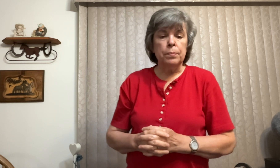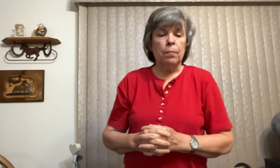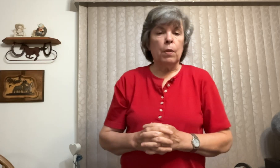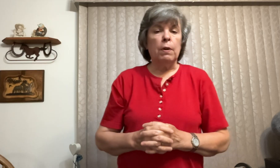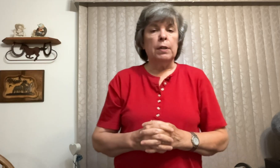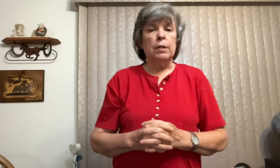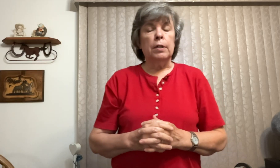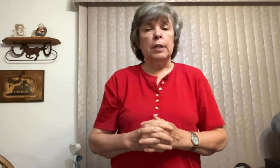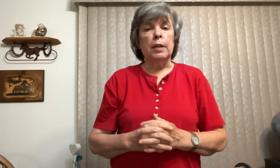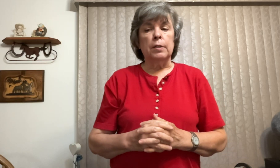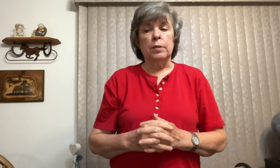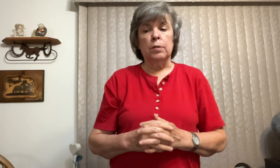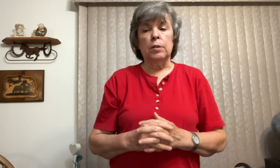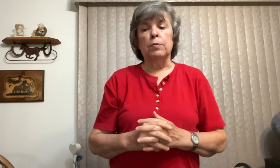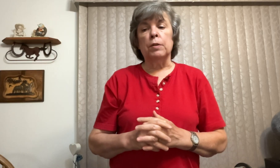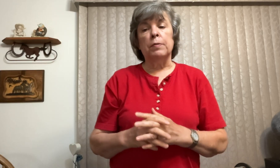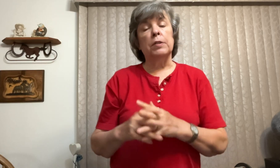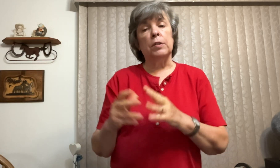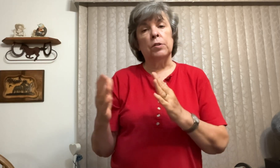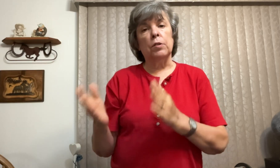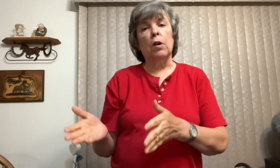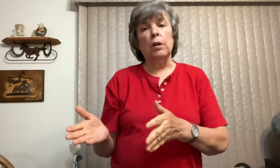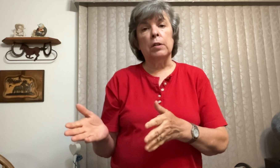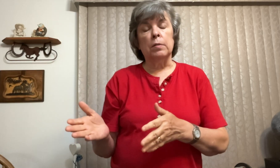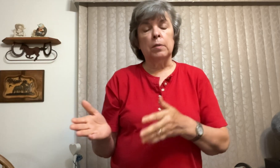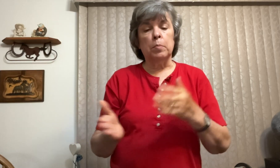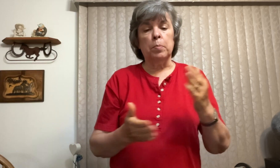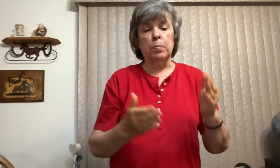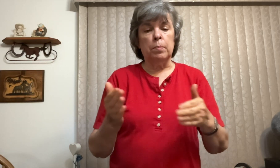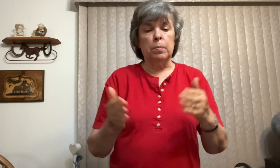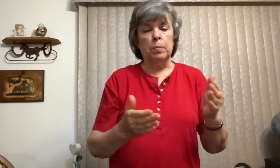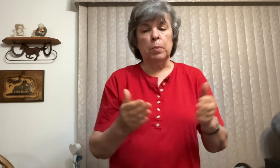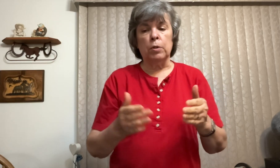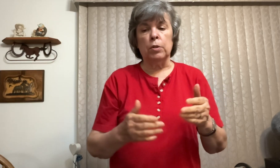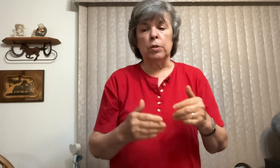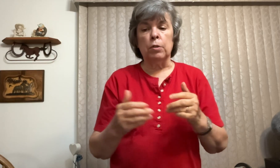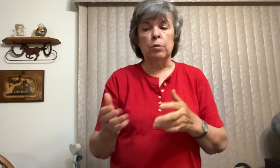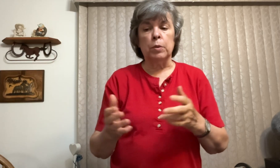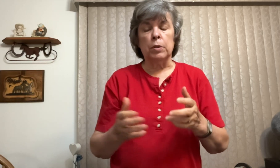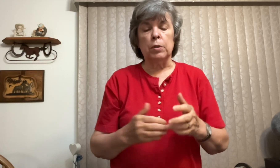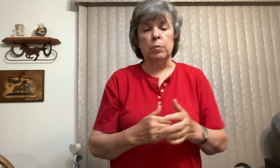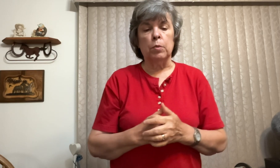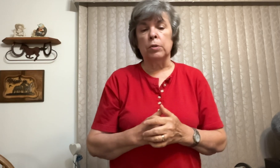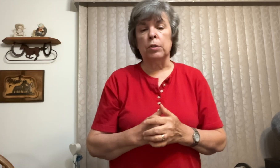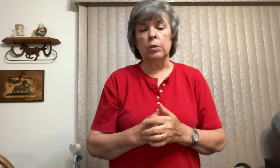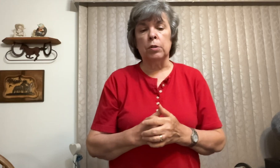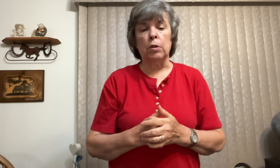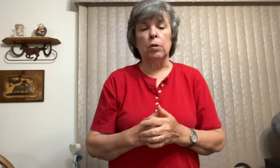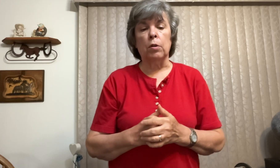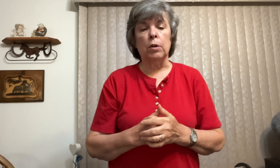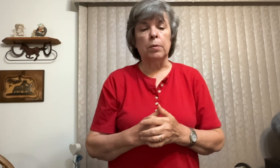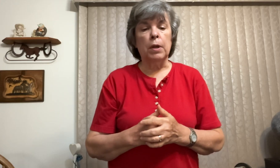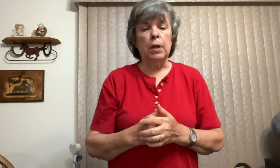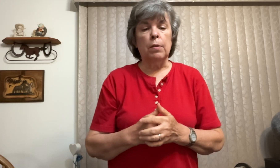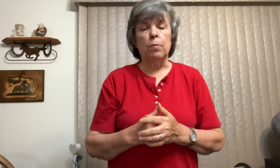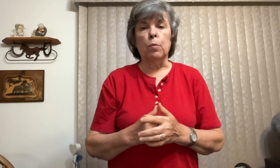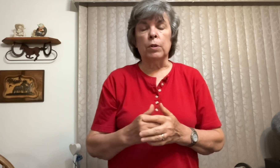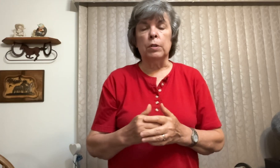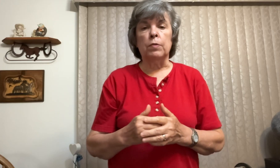All right, and again, this is different if it's in a song and the person knows what the words of the song are, whereas if you